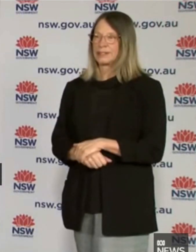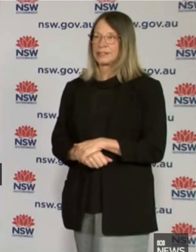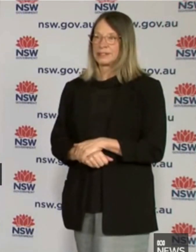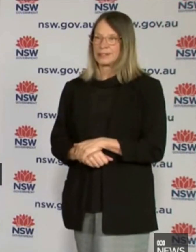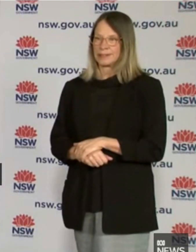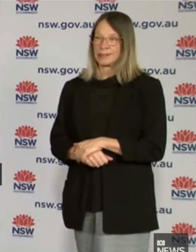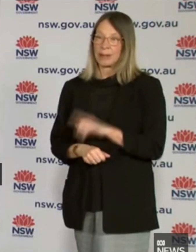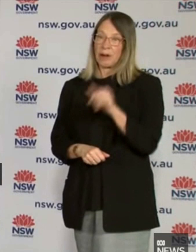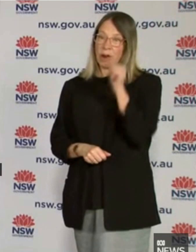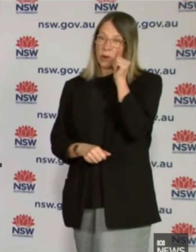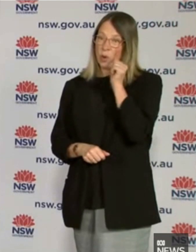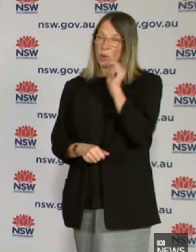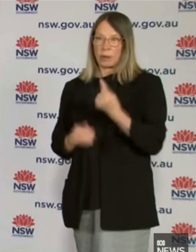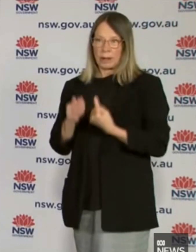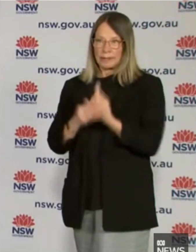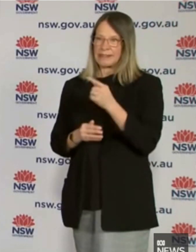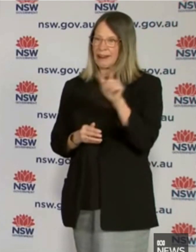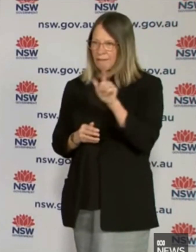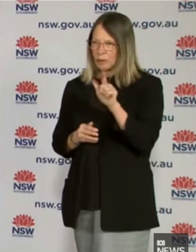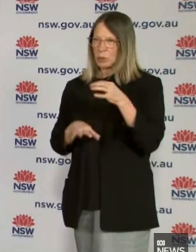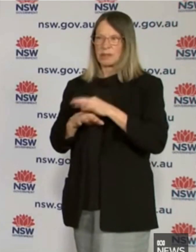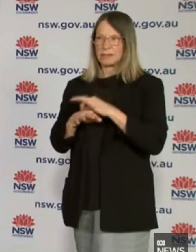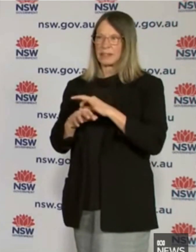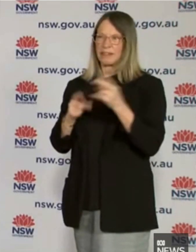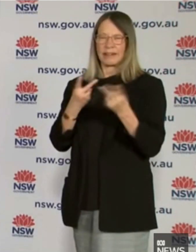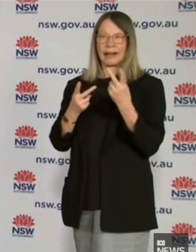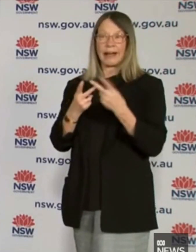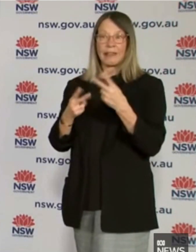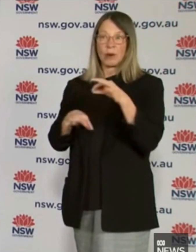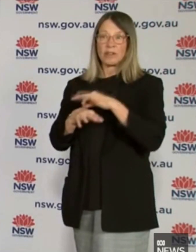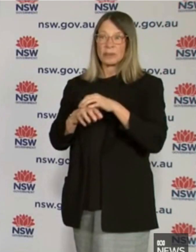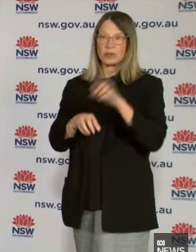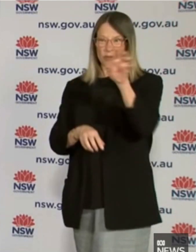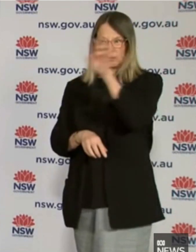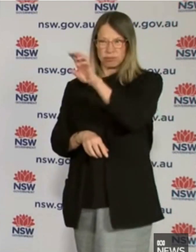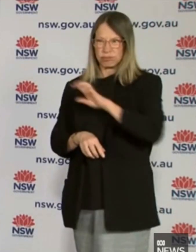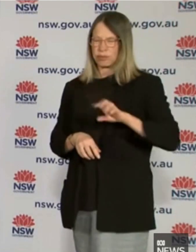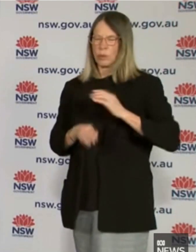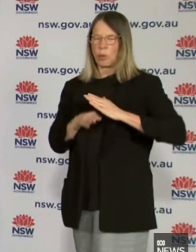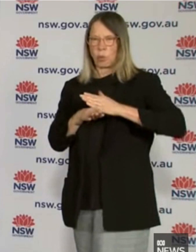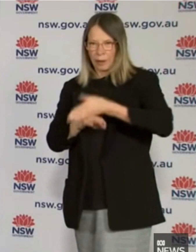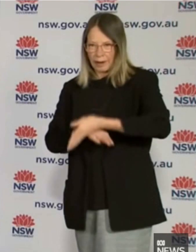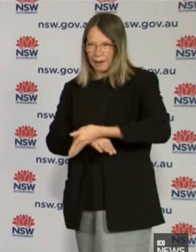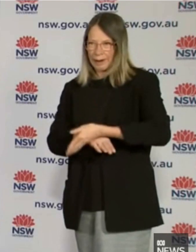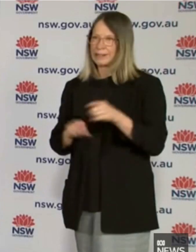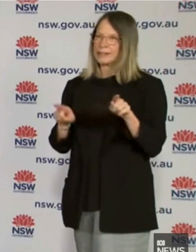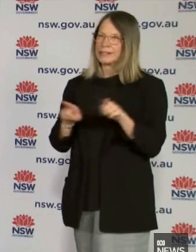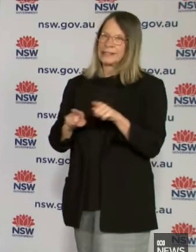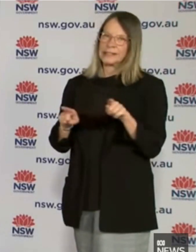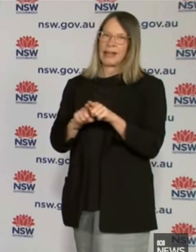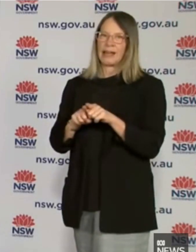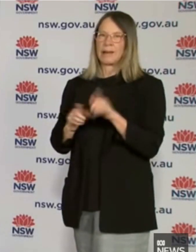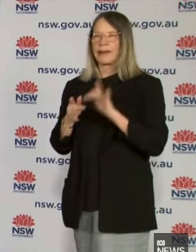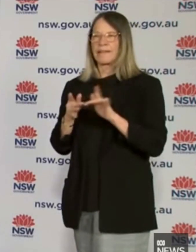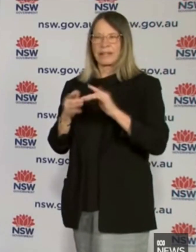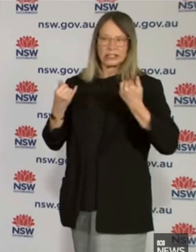Liverpool Hospital but all across New South Wales, have been working incredibly hard, as have our infectious disease